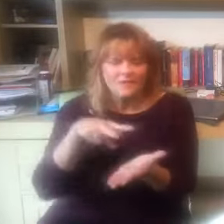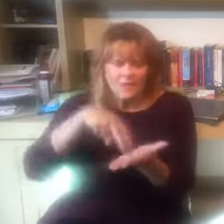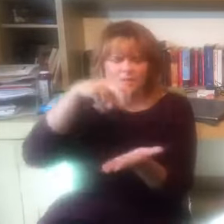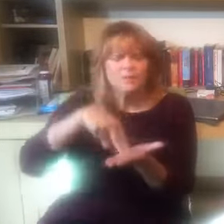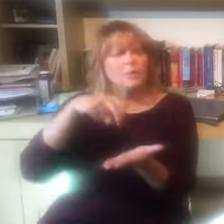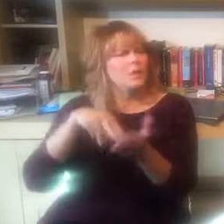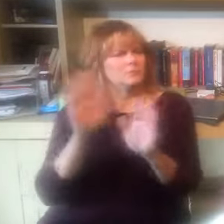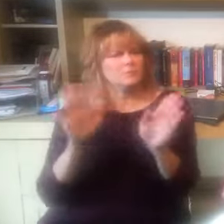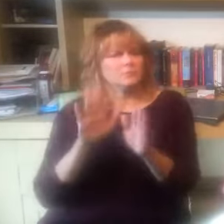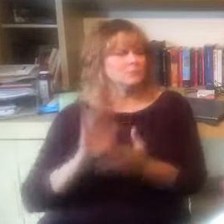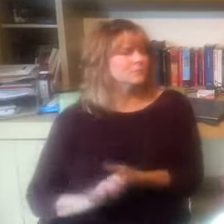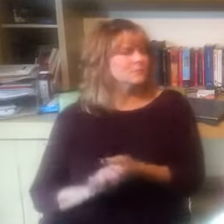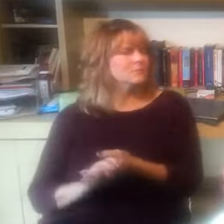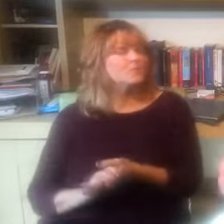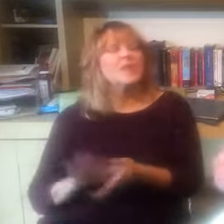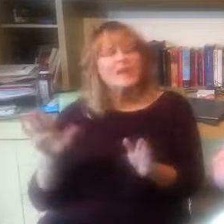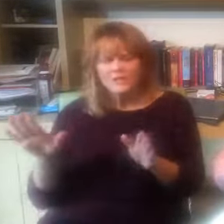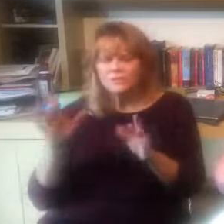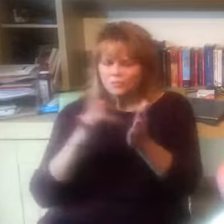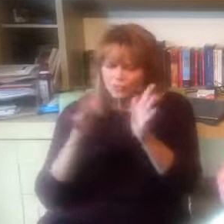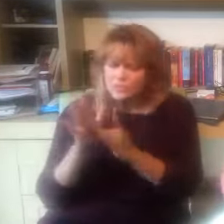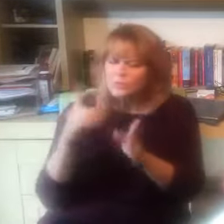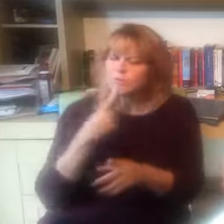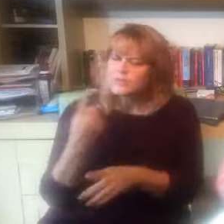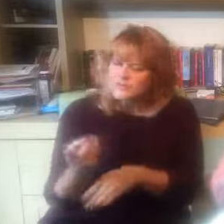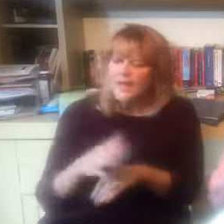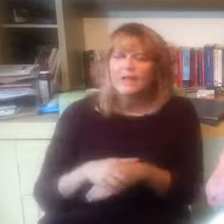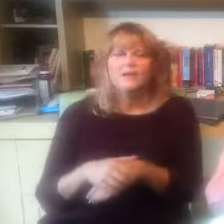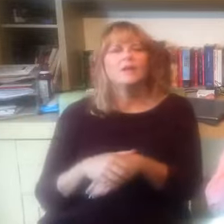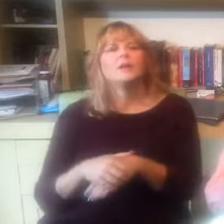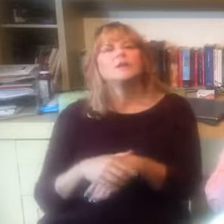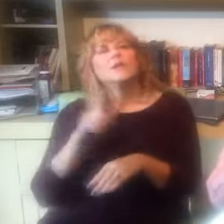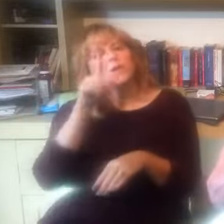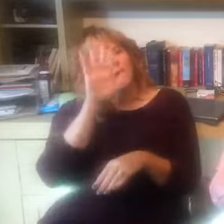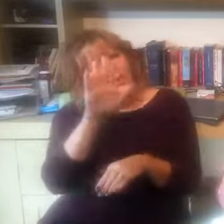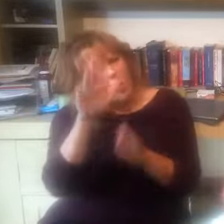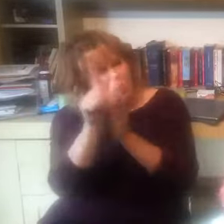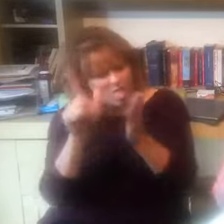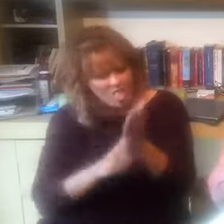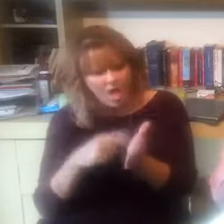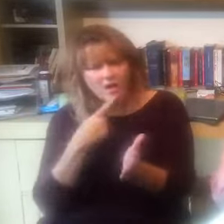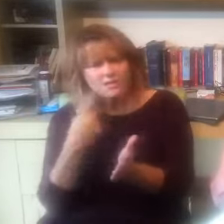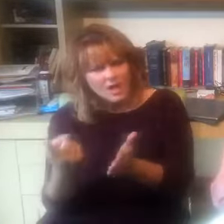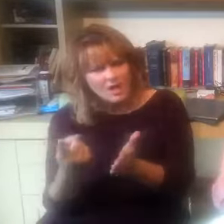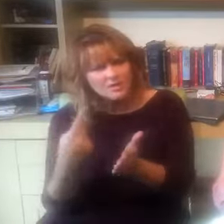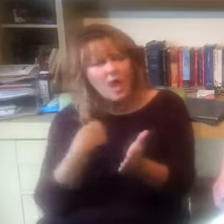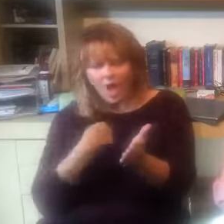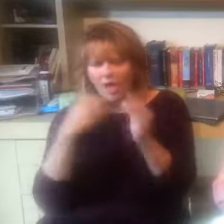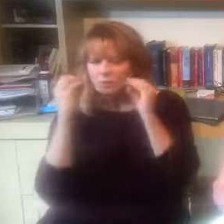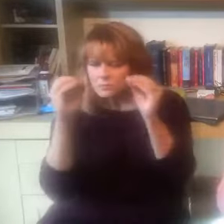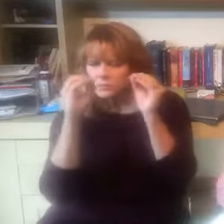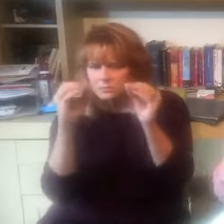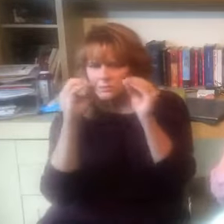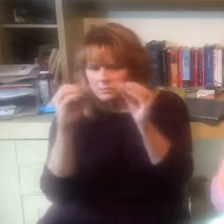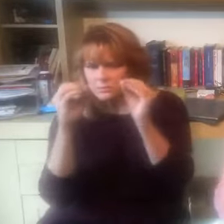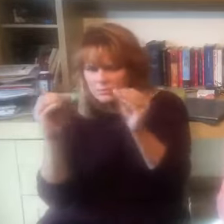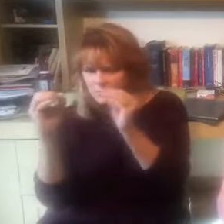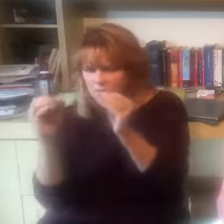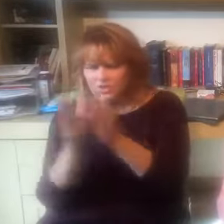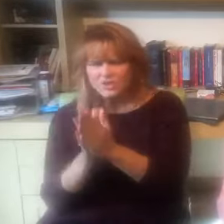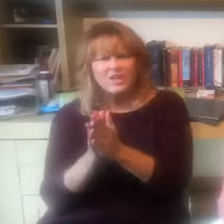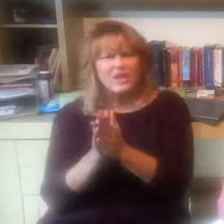Anyhow, he was saying that I am only saying to myself what your law says of you. What I'm teaching and that some of